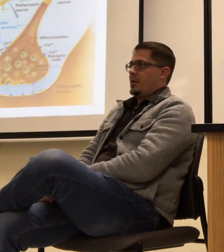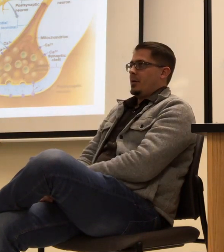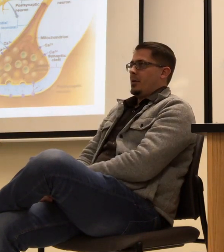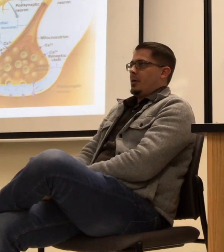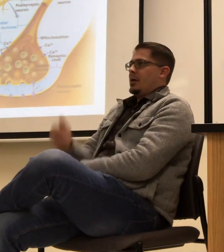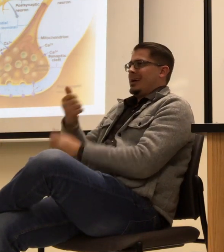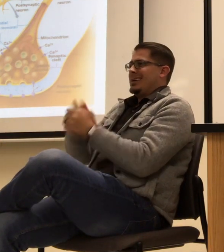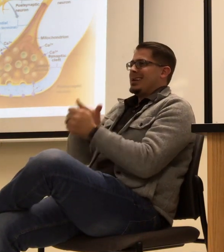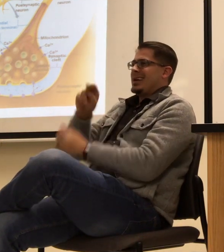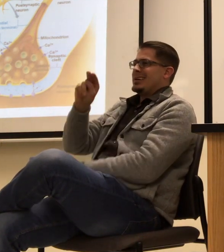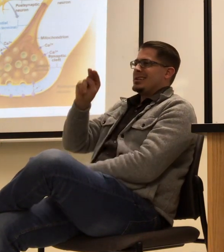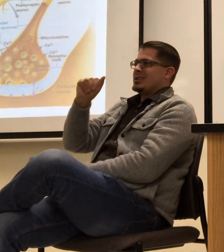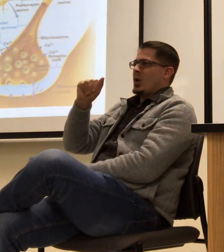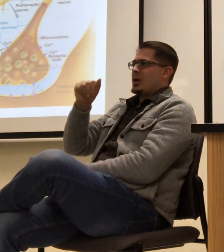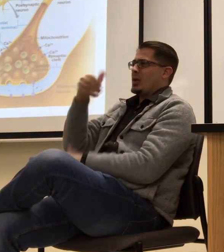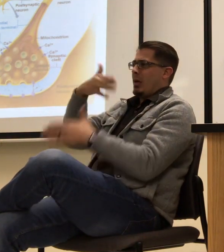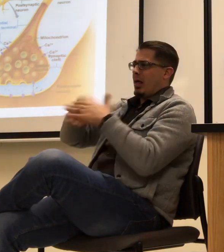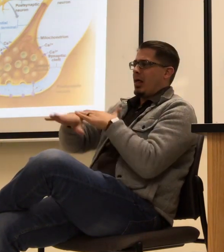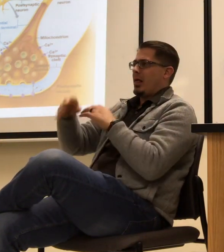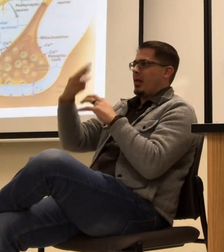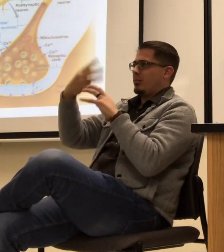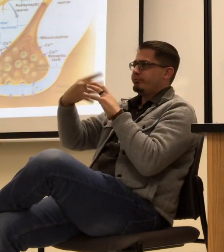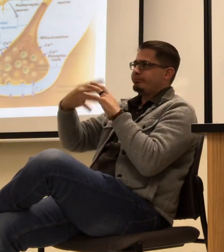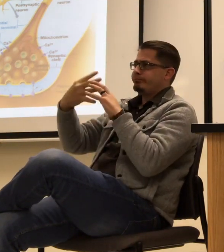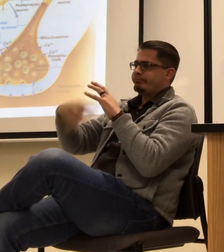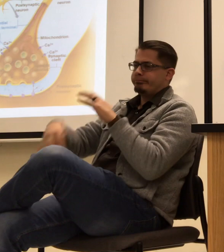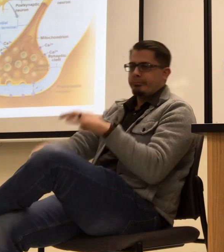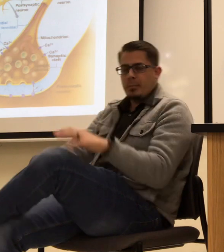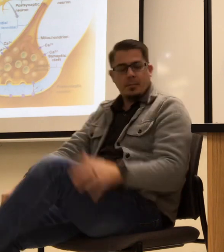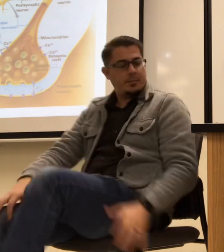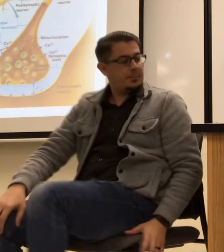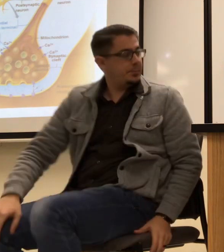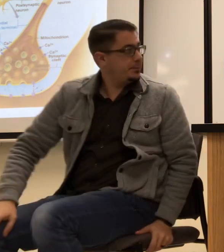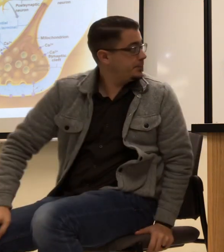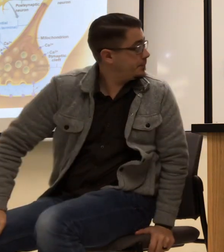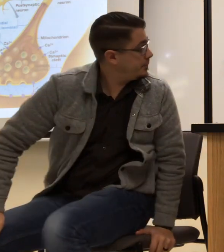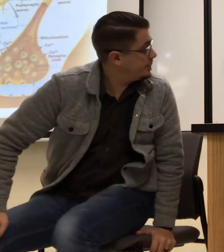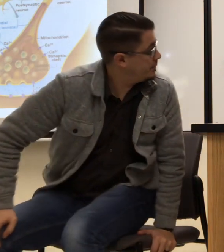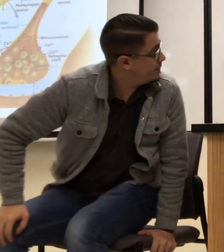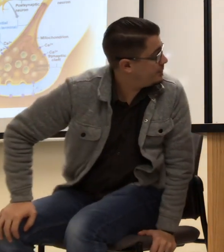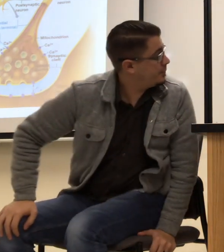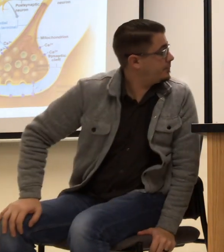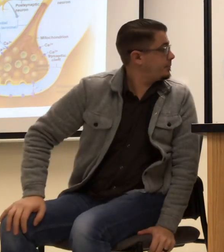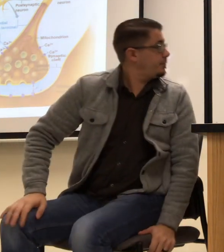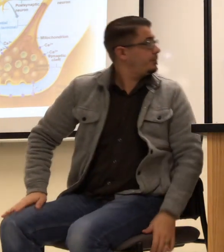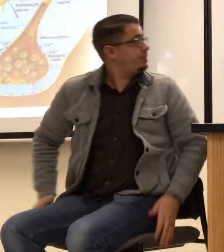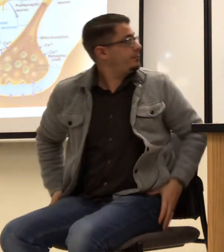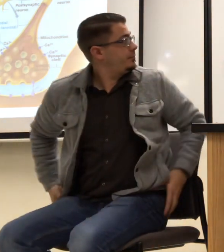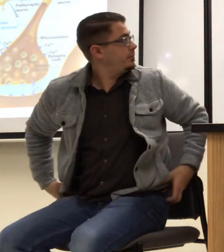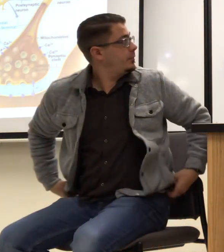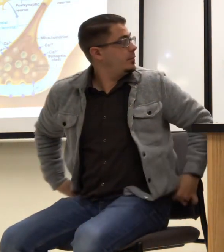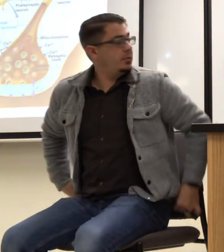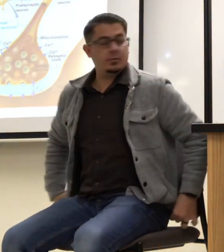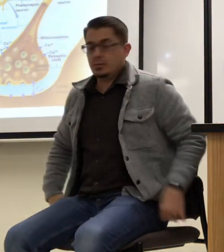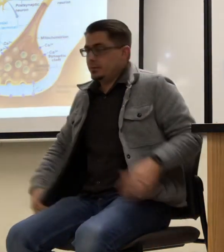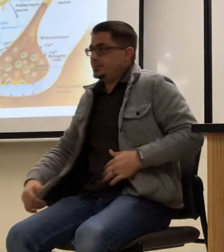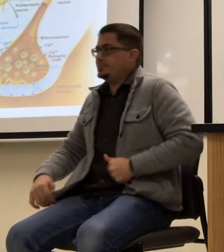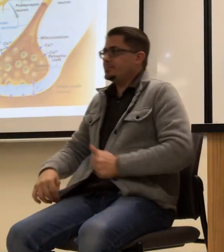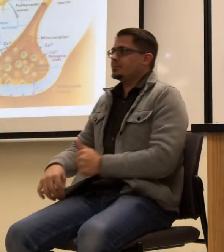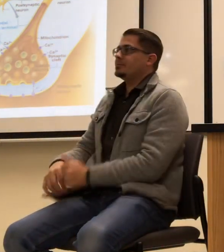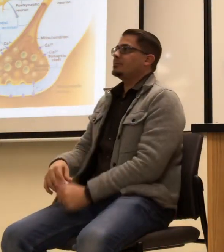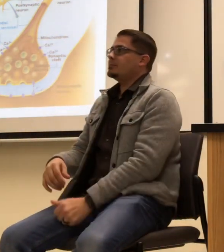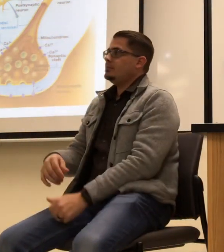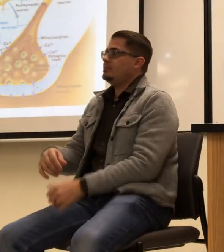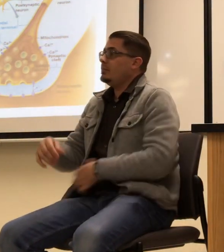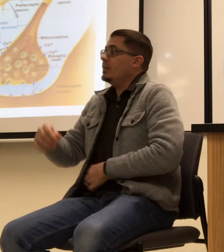like a sodium influx, and a sodium influx. And what you're trying to do is, these are